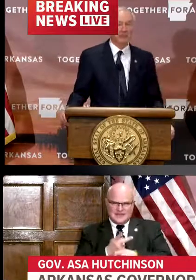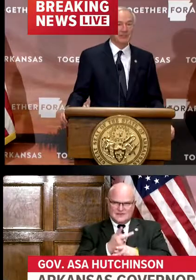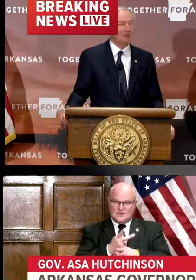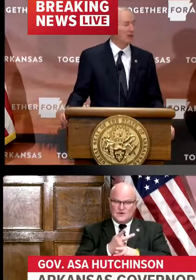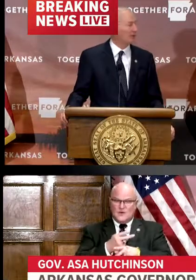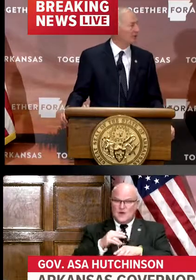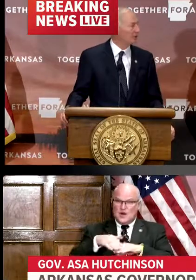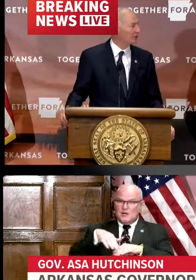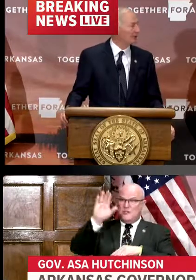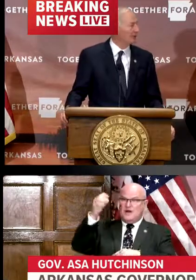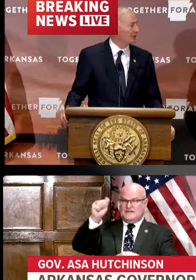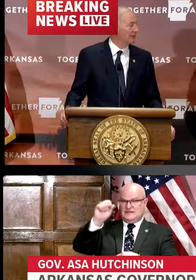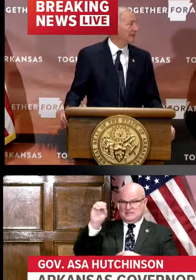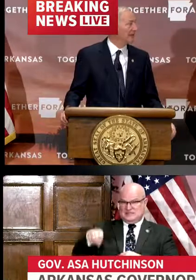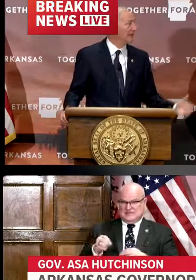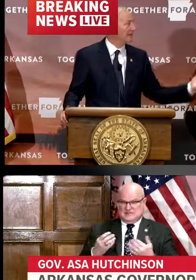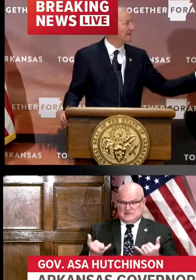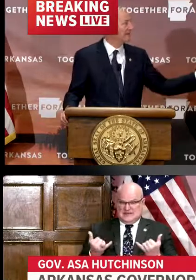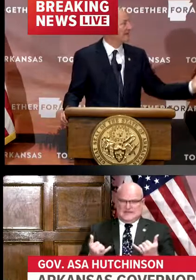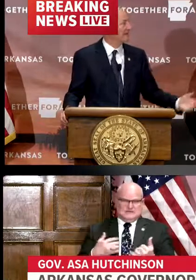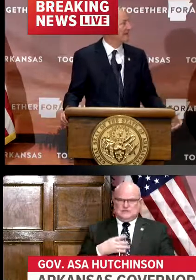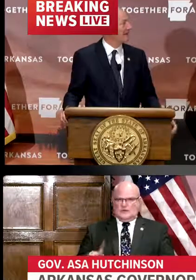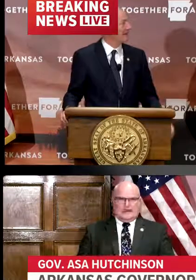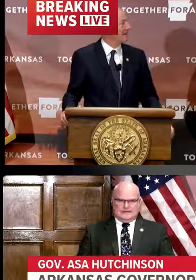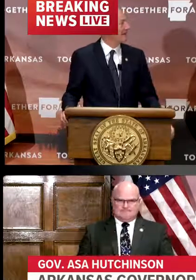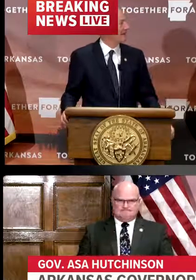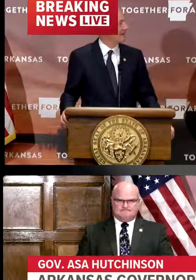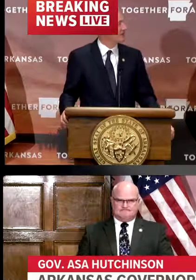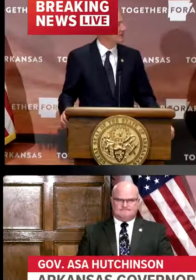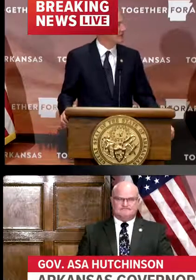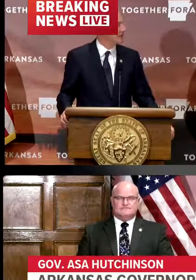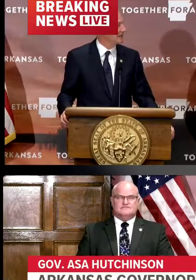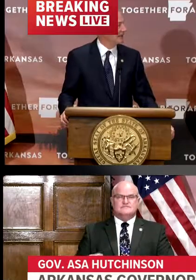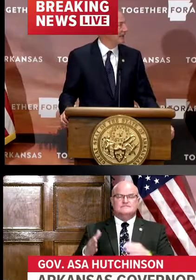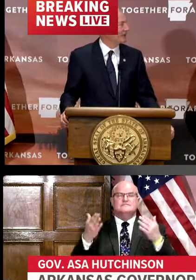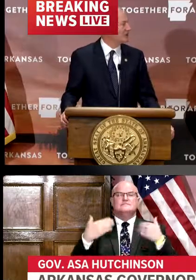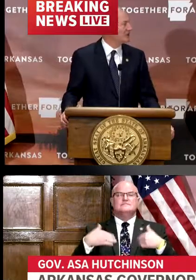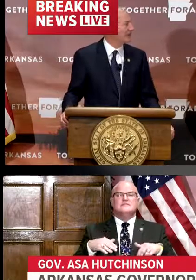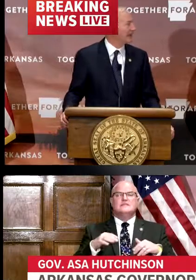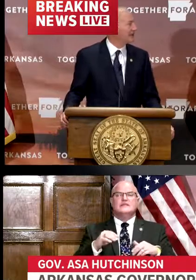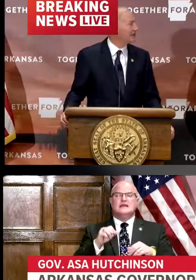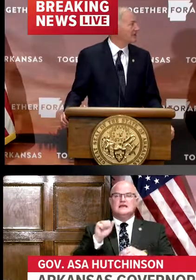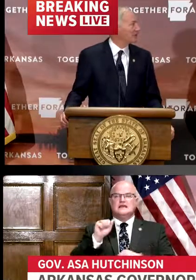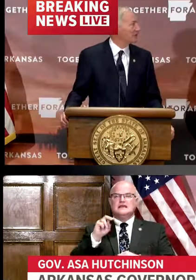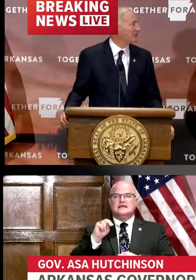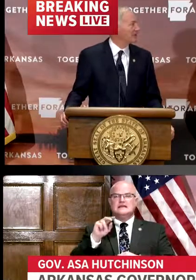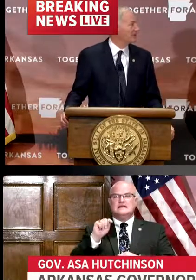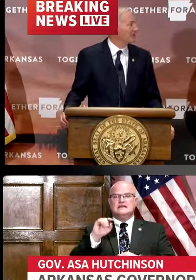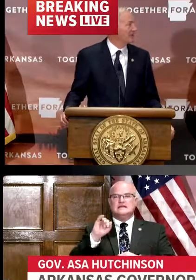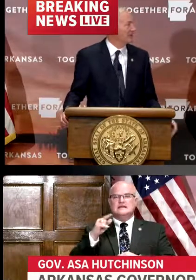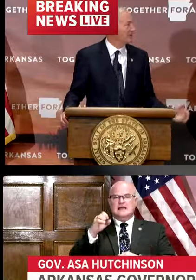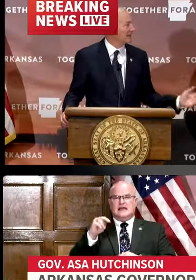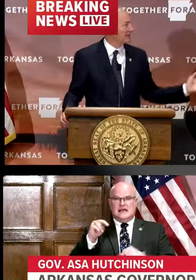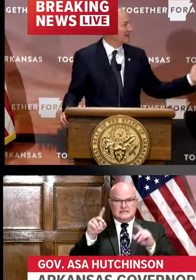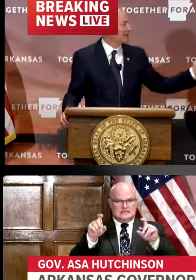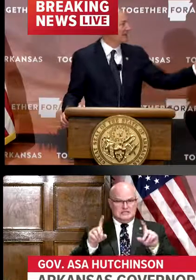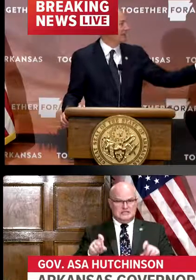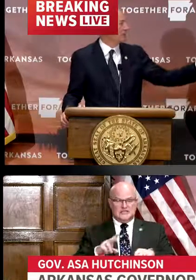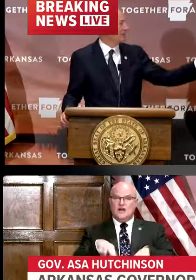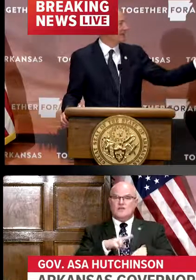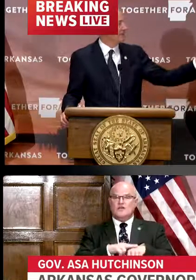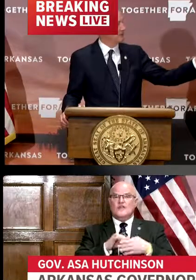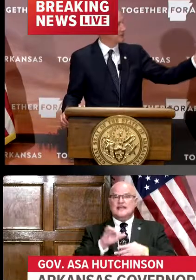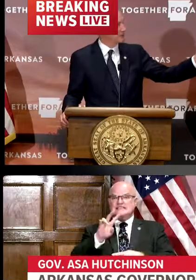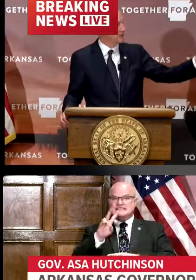the 10% mark, which we don't like. Next is our antigen test, and of course, that's the